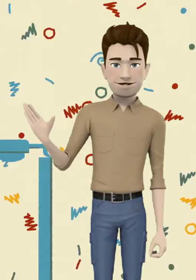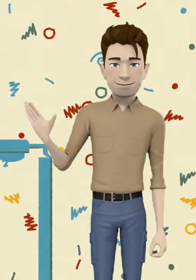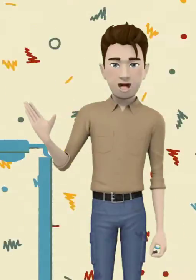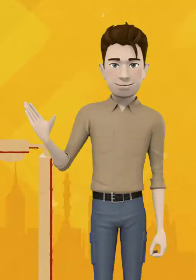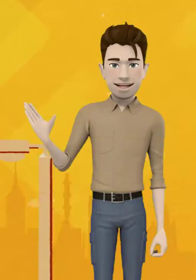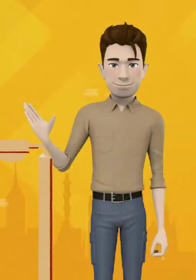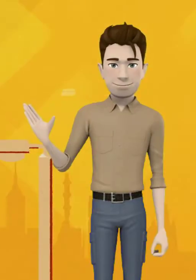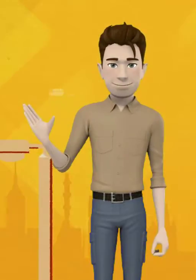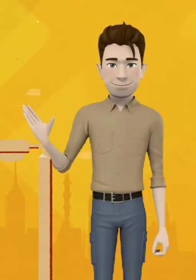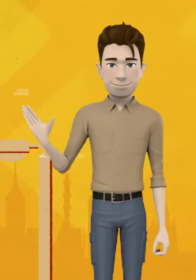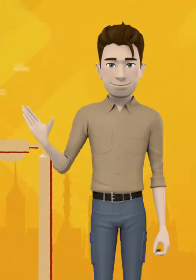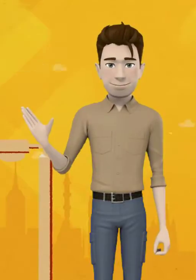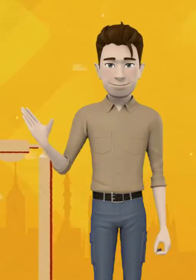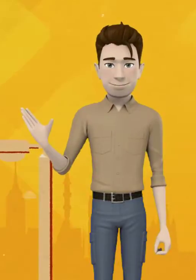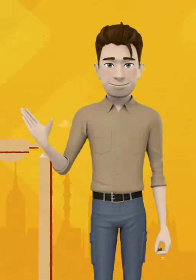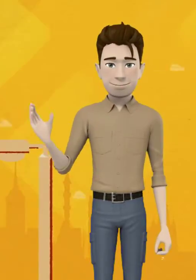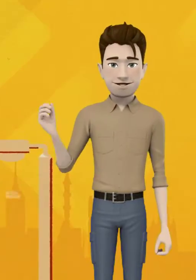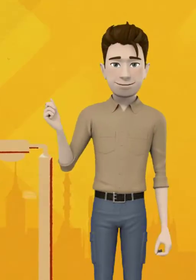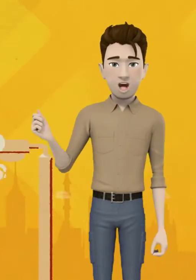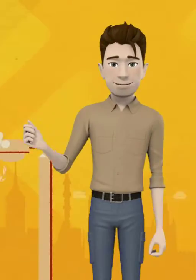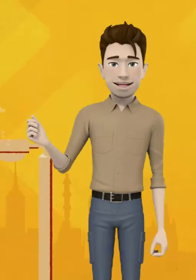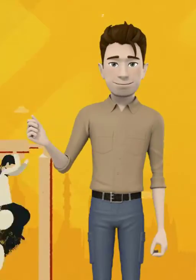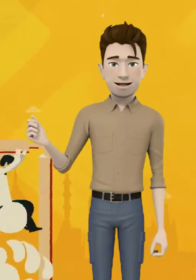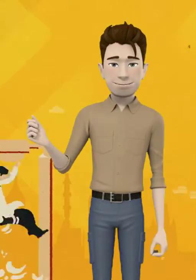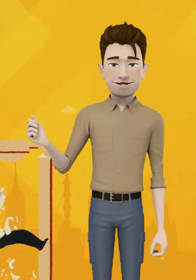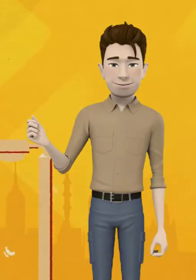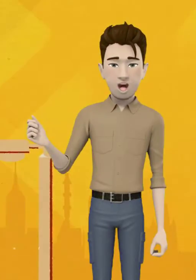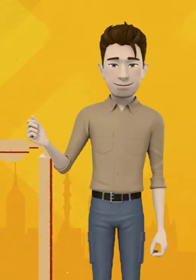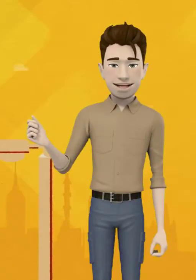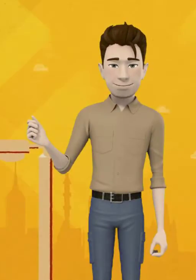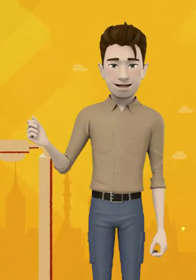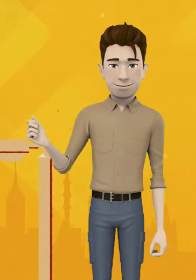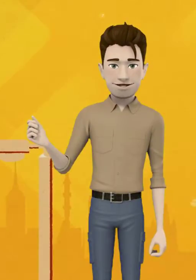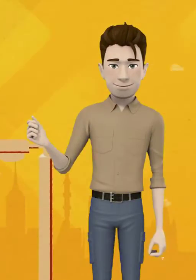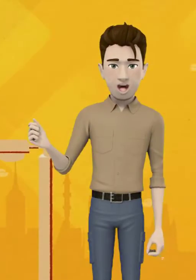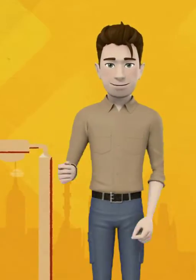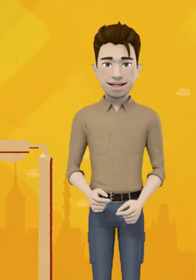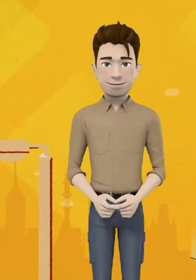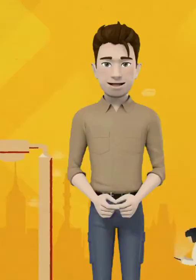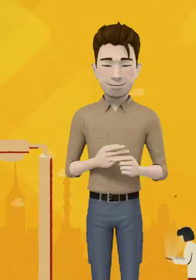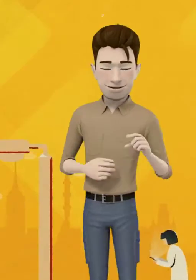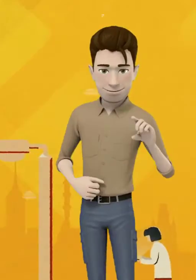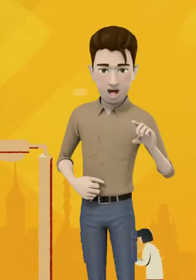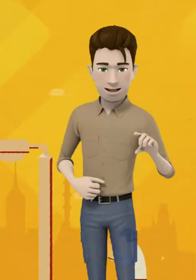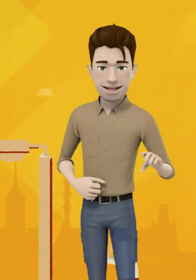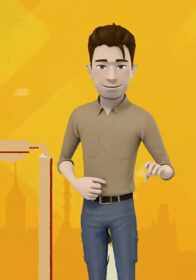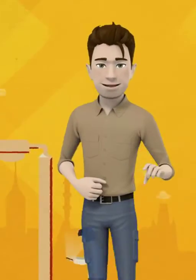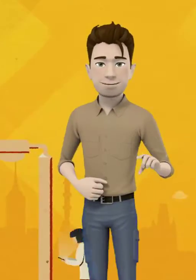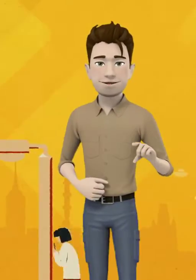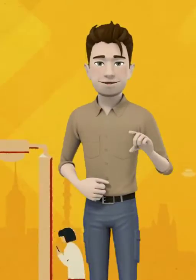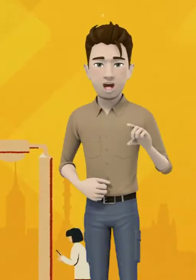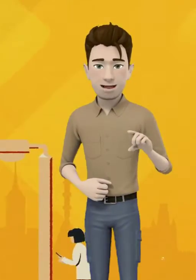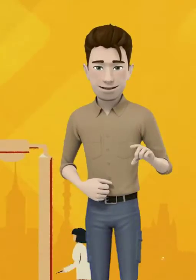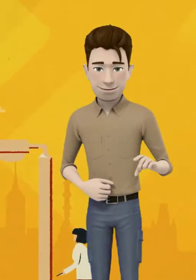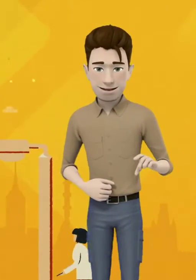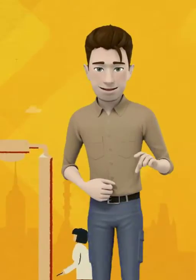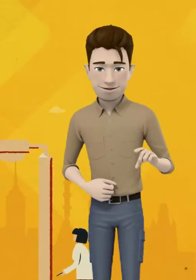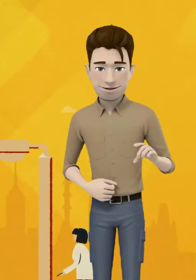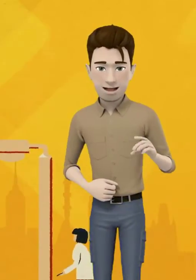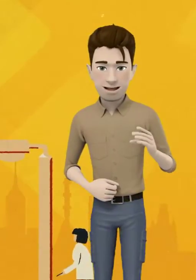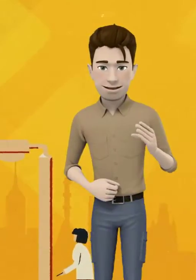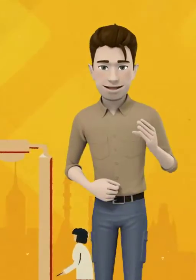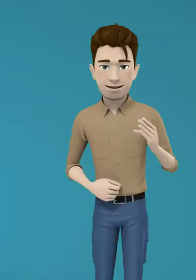in the past, and we will be idiots again in the future. And that's okay. There aren't any other available options for human beings